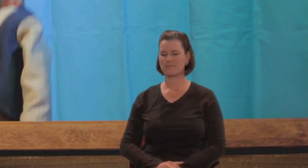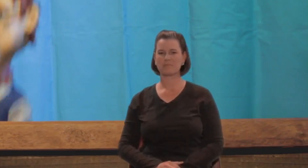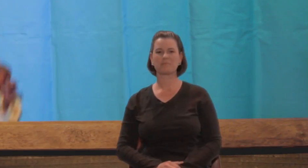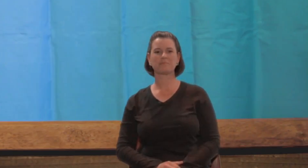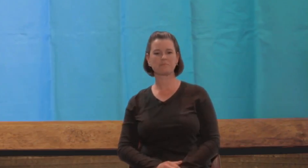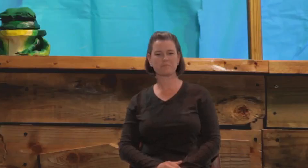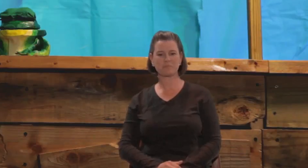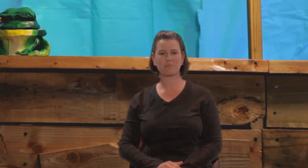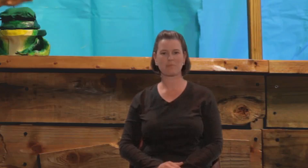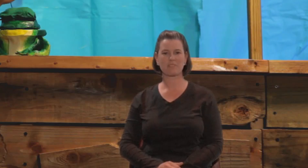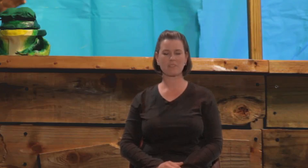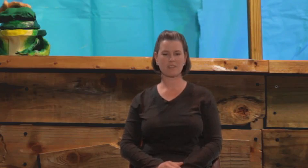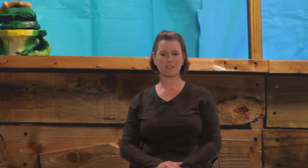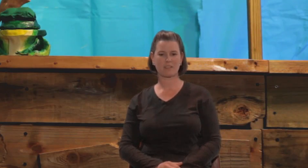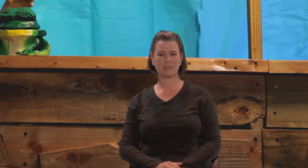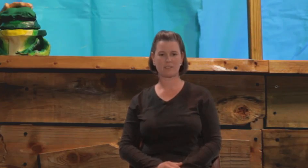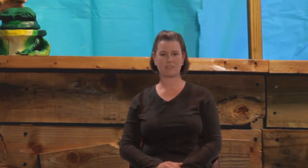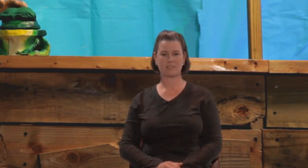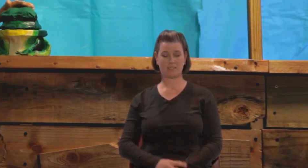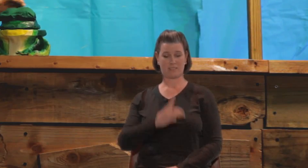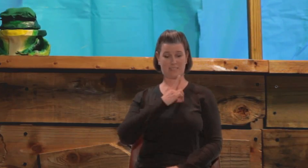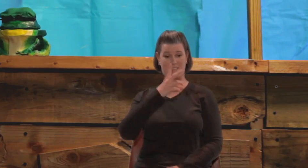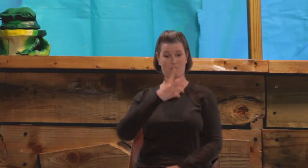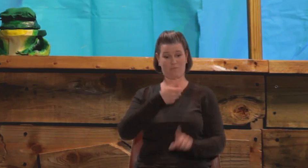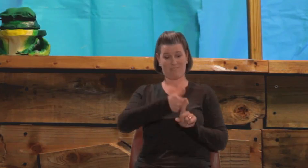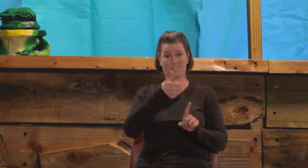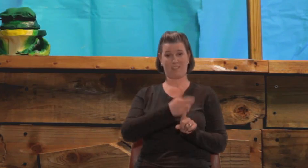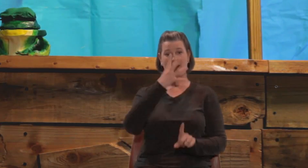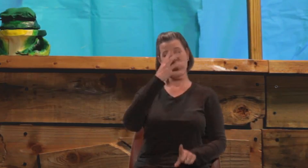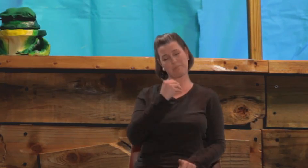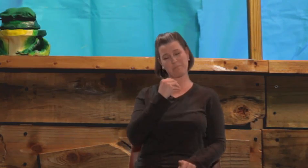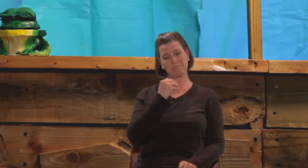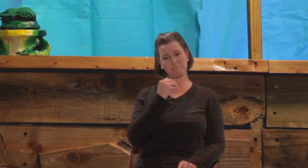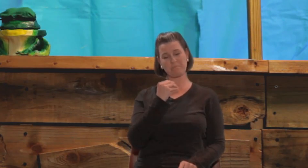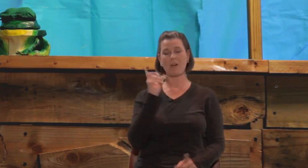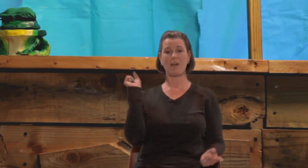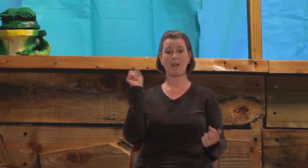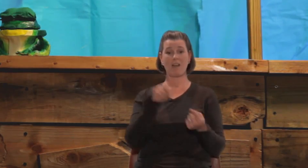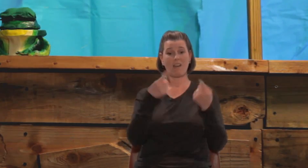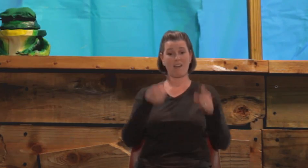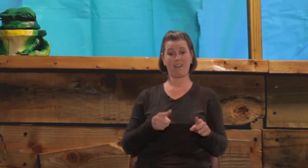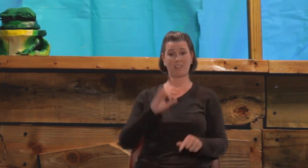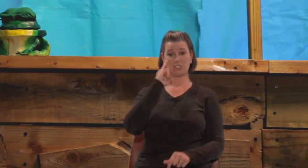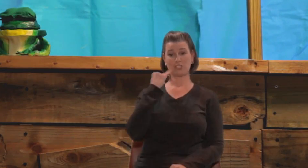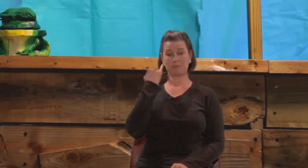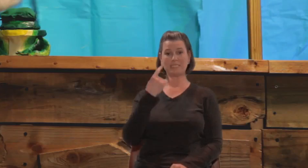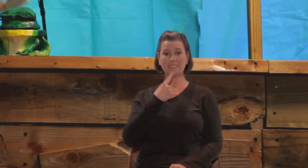Oh, oh, Dan Webster stays asleep until Jim Smiley tells